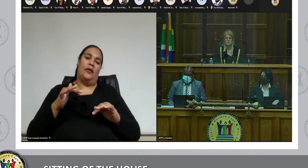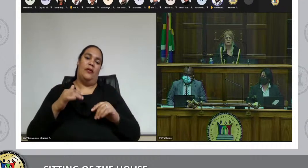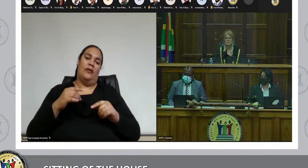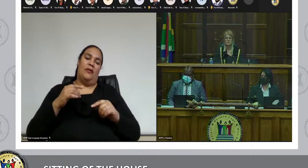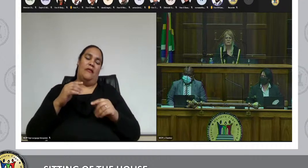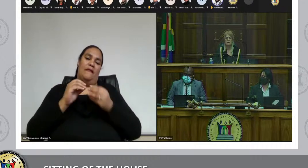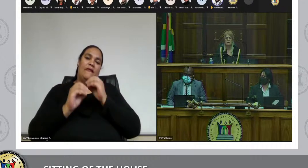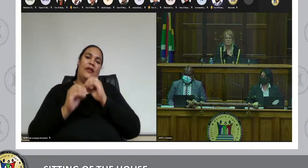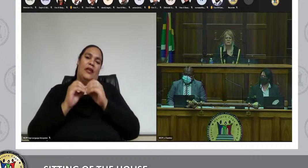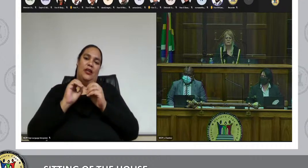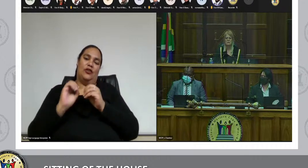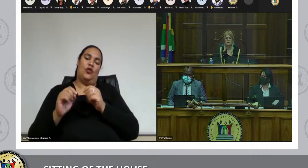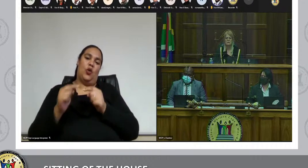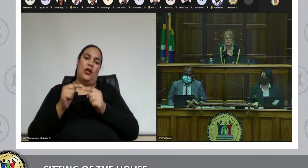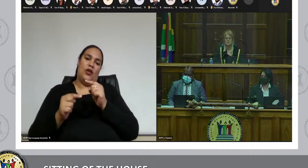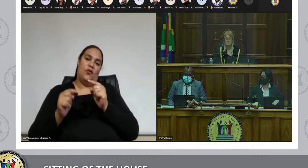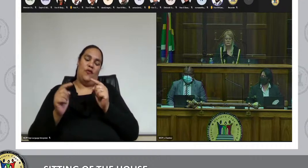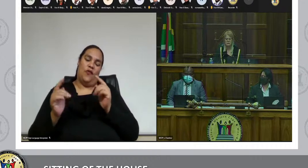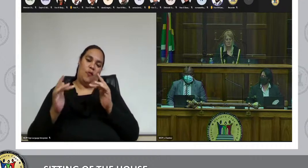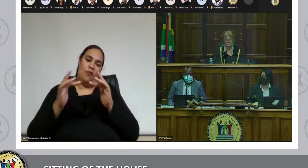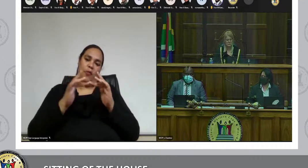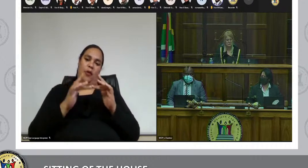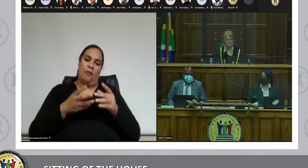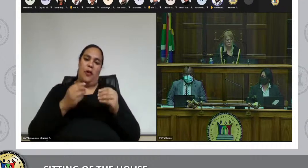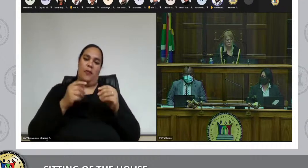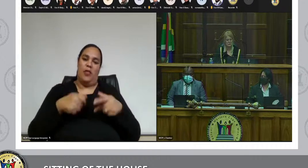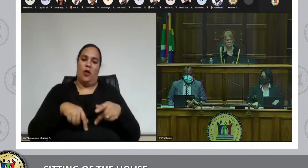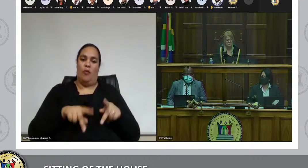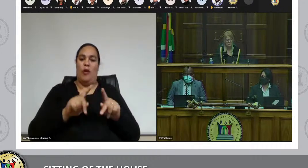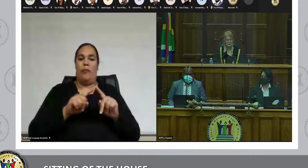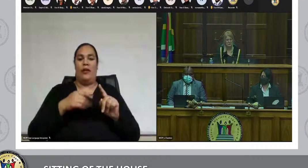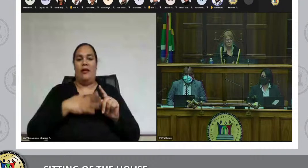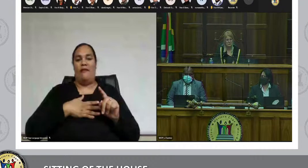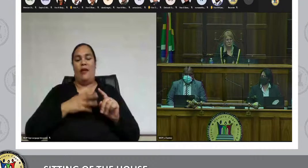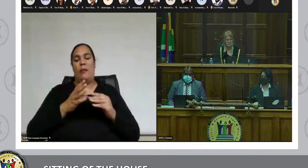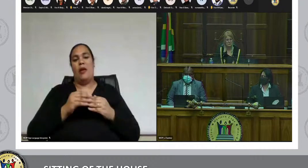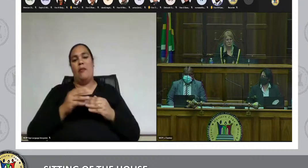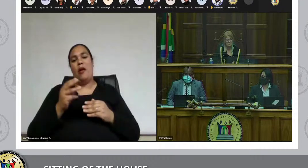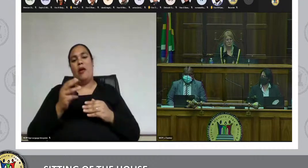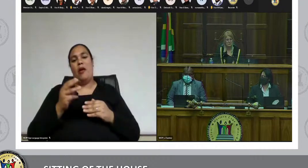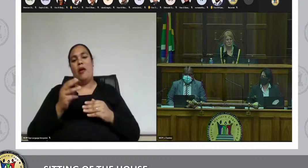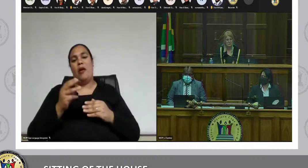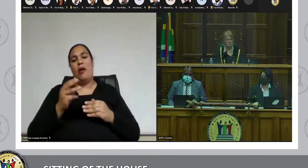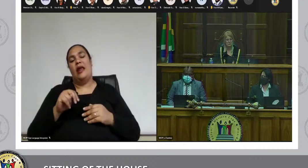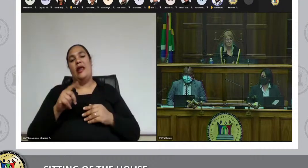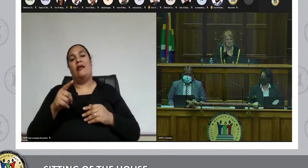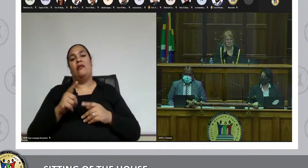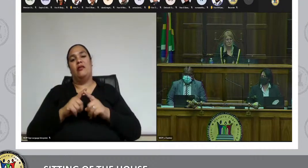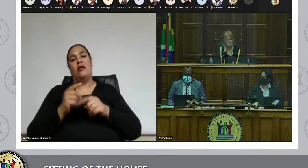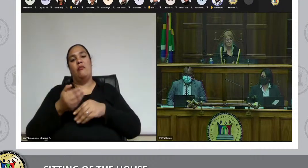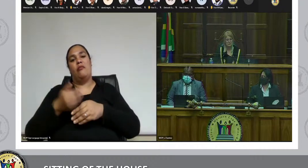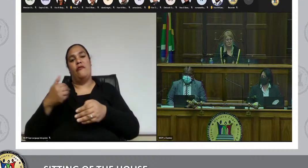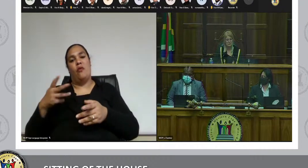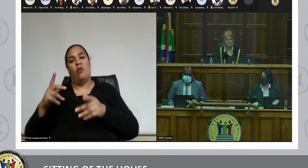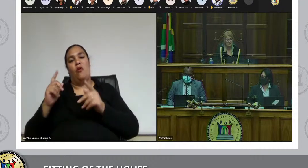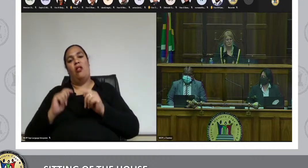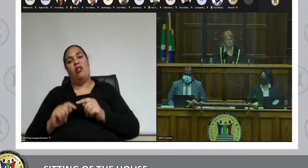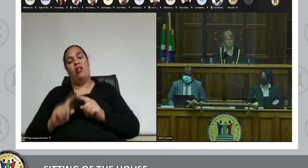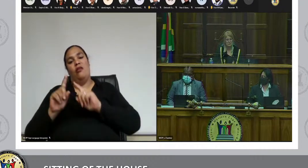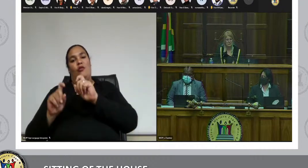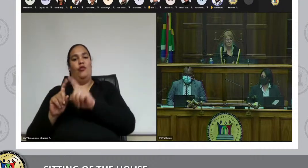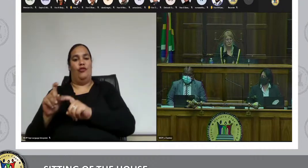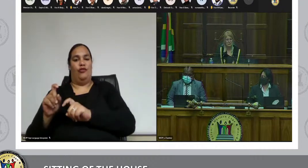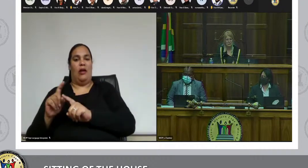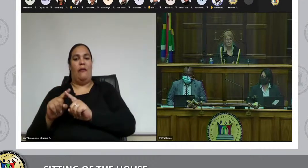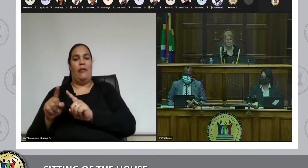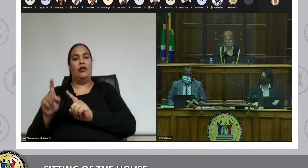fix their network to get that opportunity. And I feel Member Maran had been back even before we had exhausted the questions and